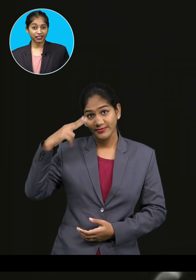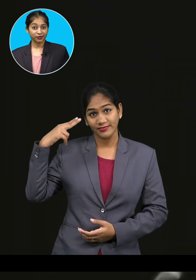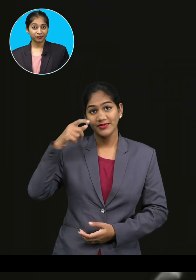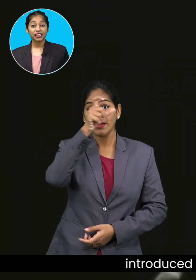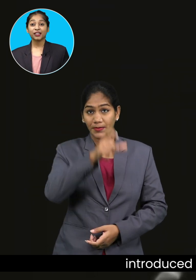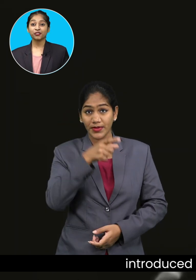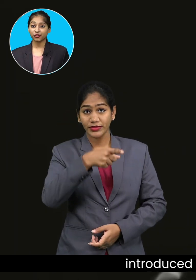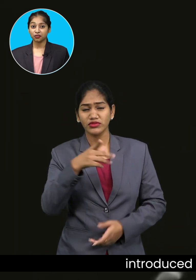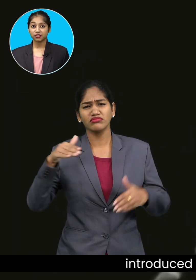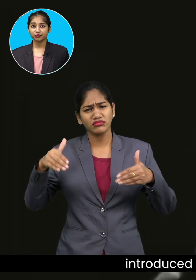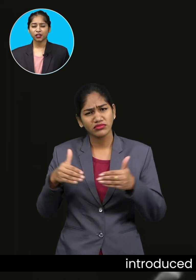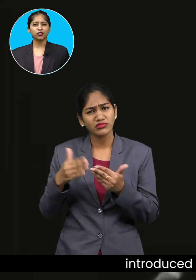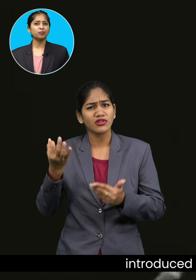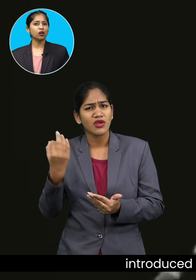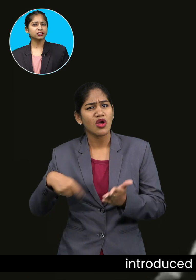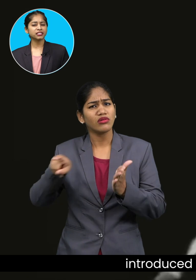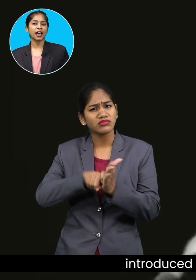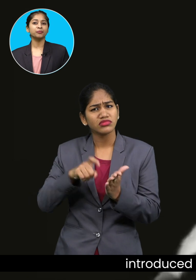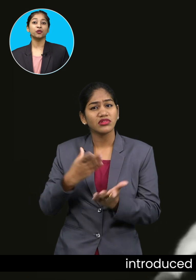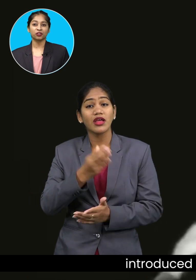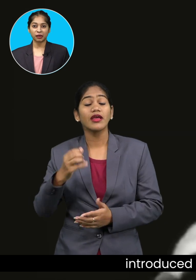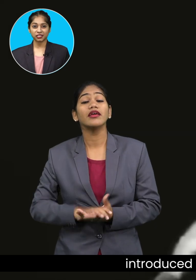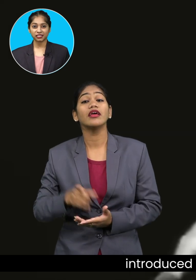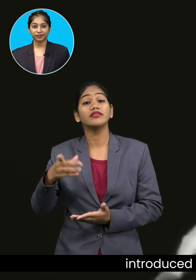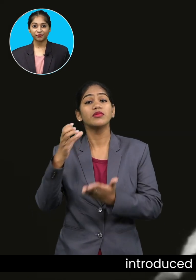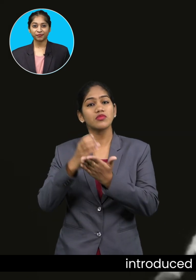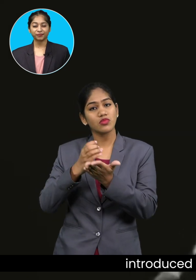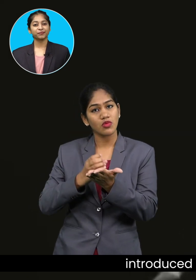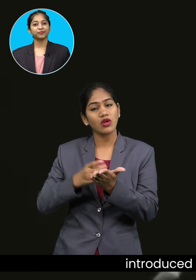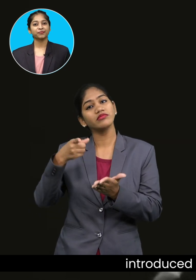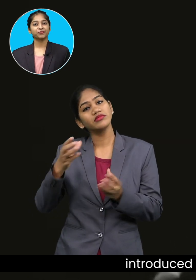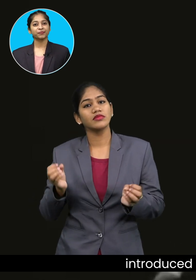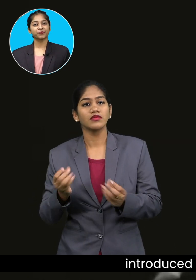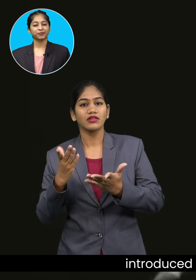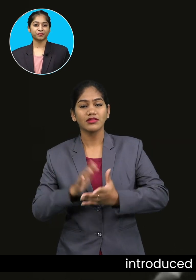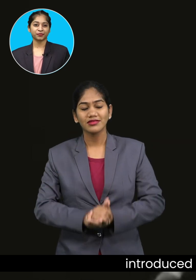Indira Gandhi introduced new policies and programs,